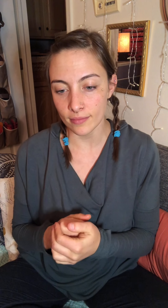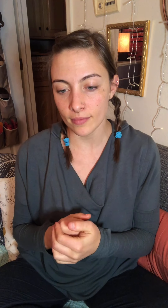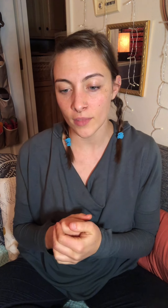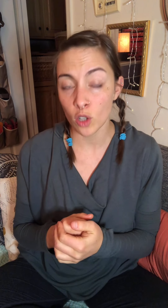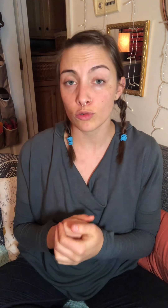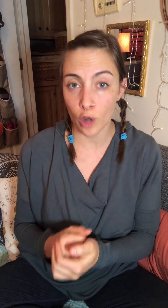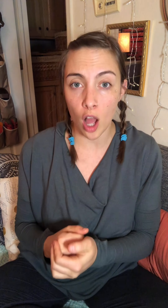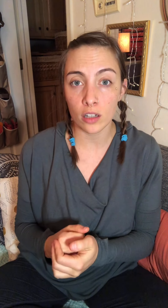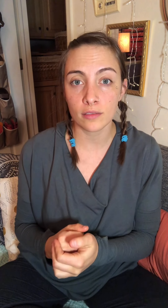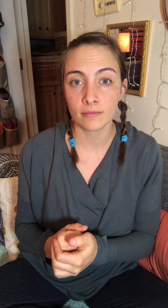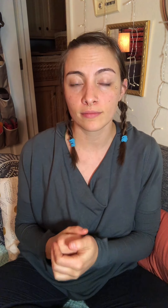wrong,